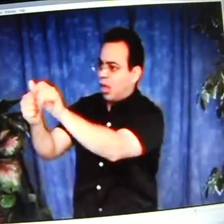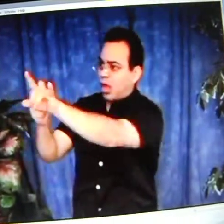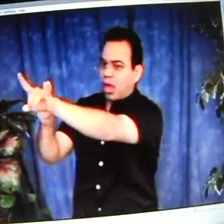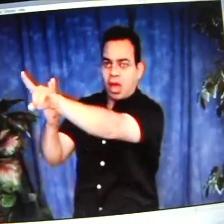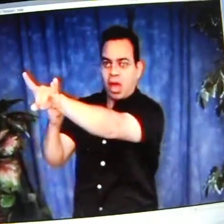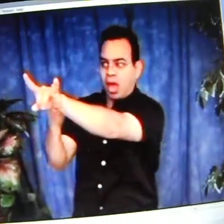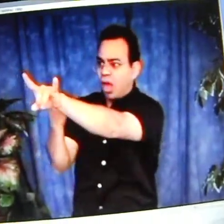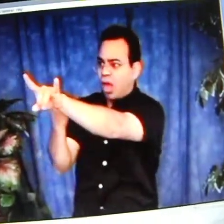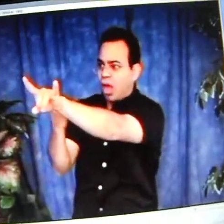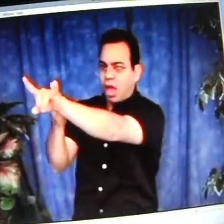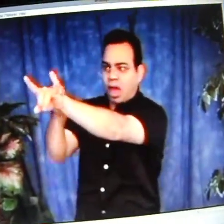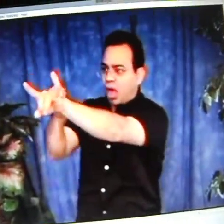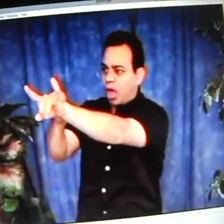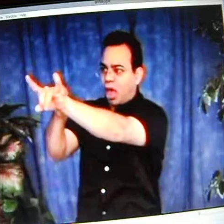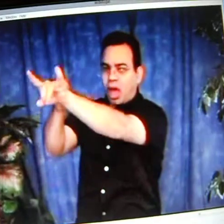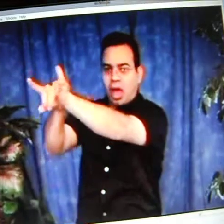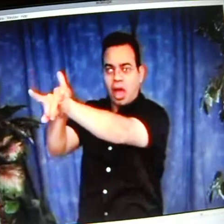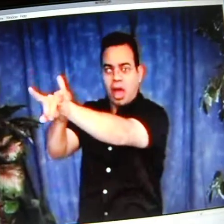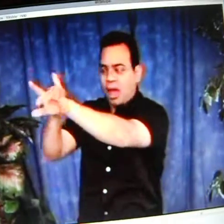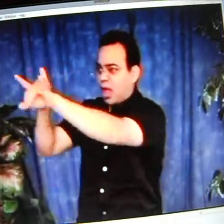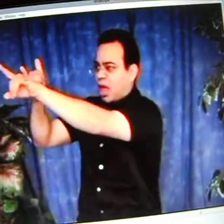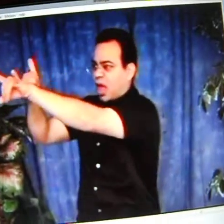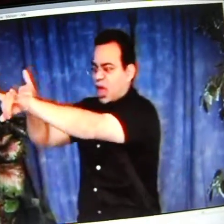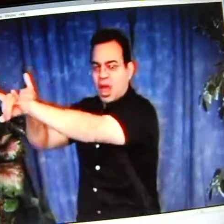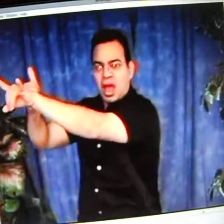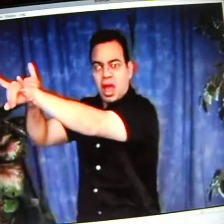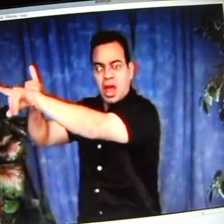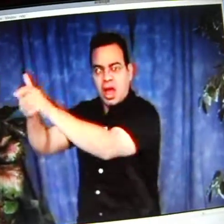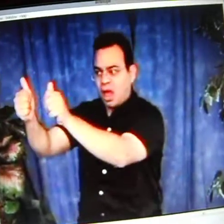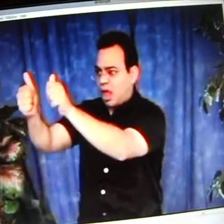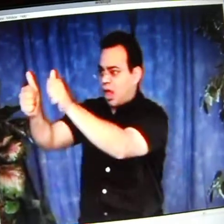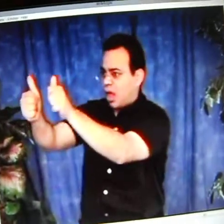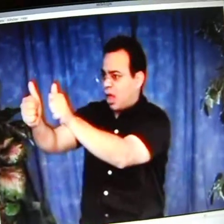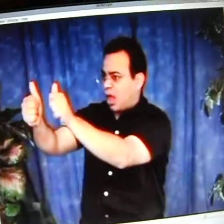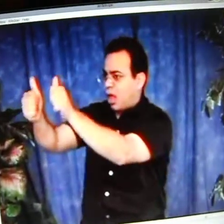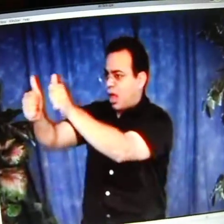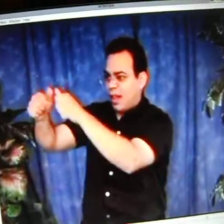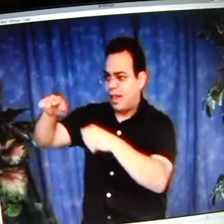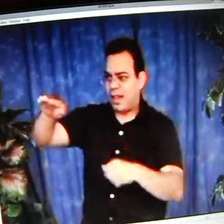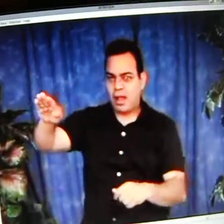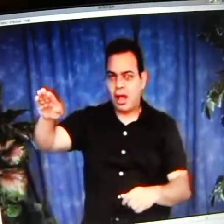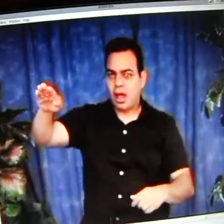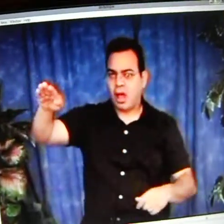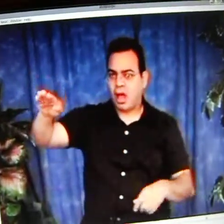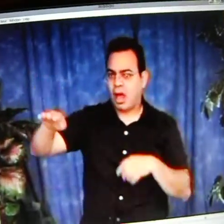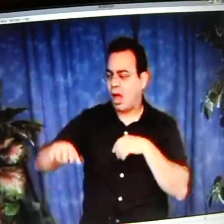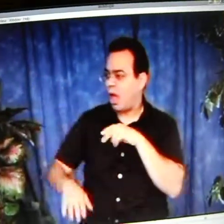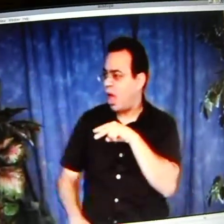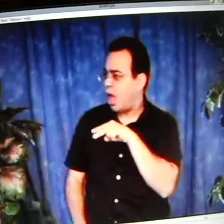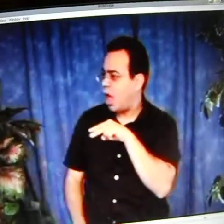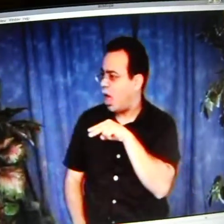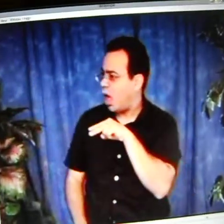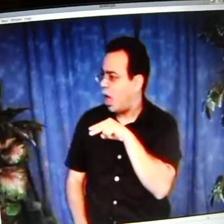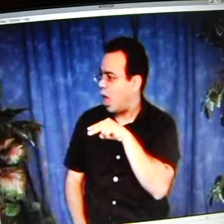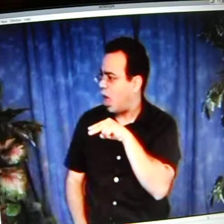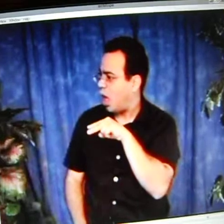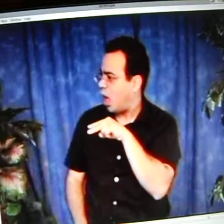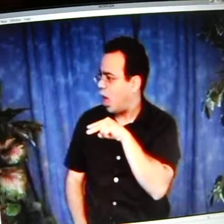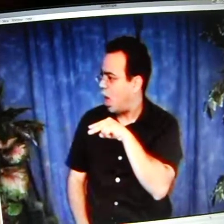And its antlers kind of came out behind it, so its head was in front and the body behind. And the truck was kind of